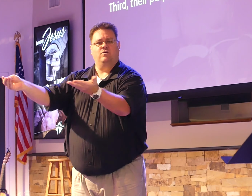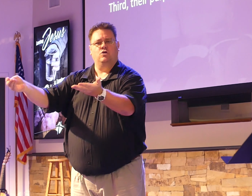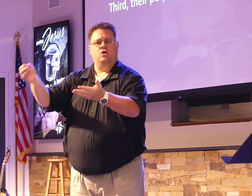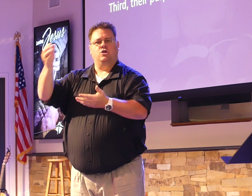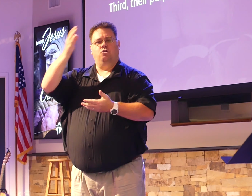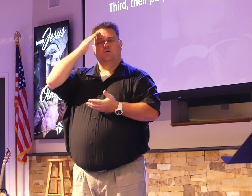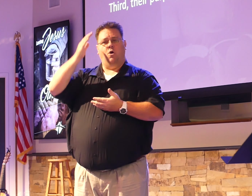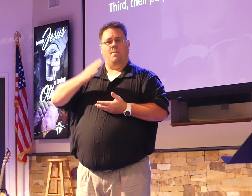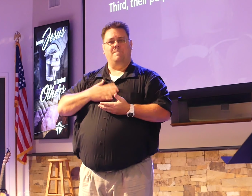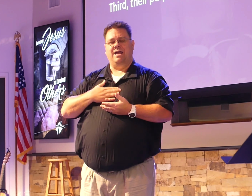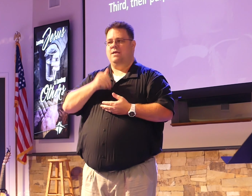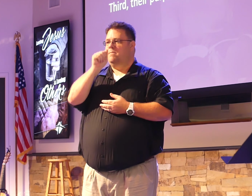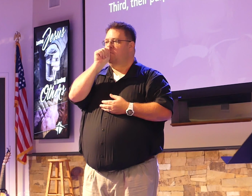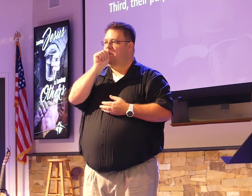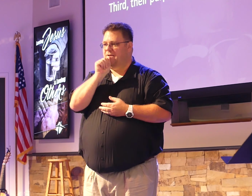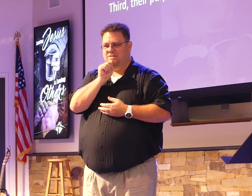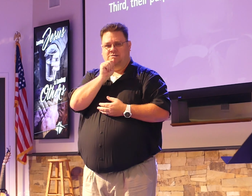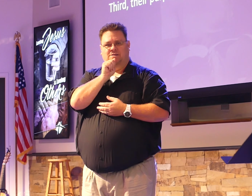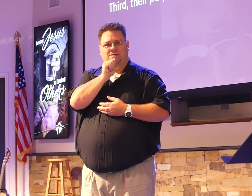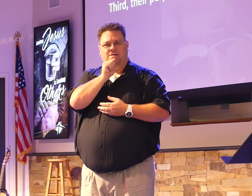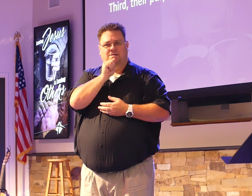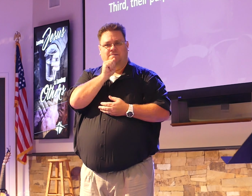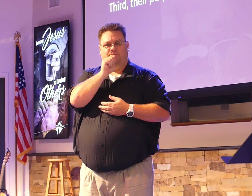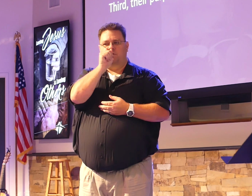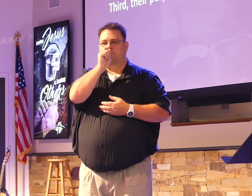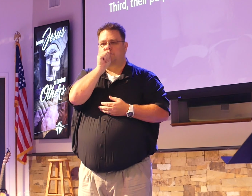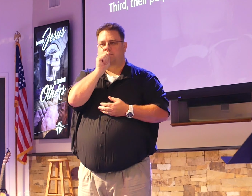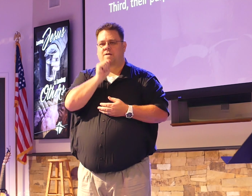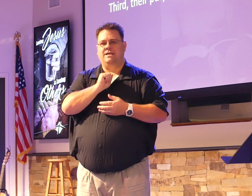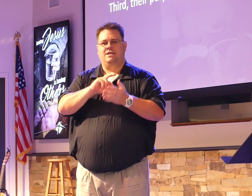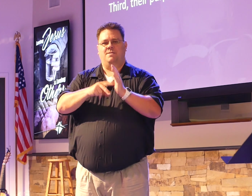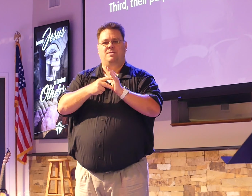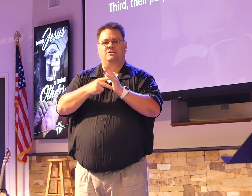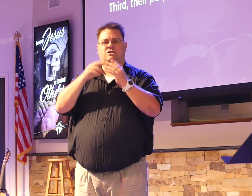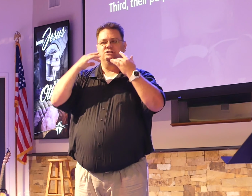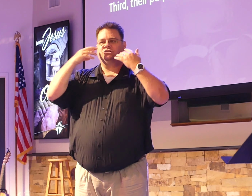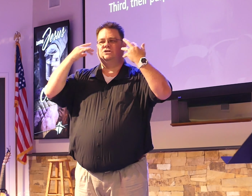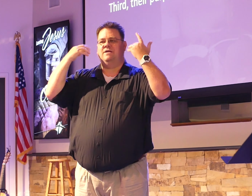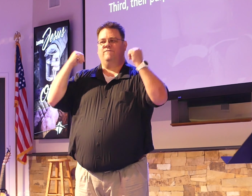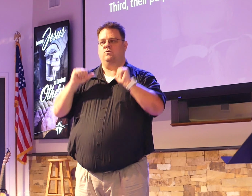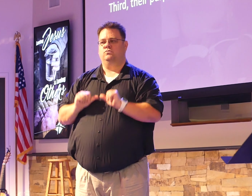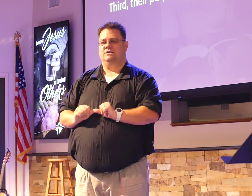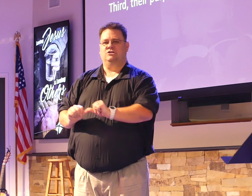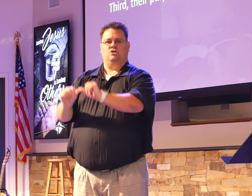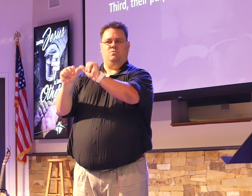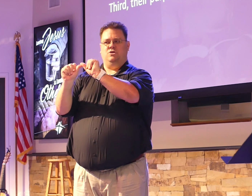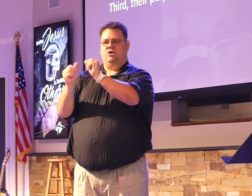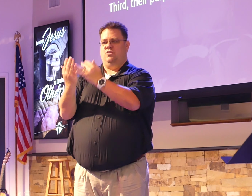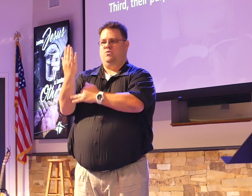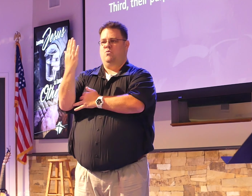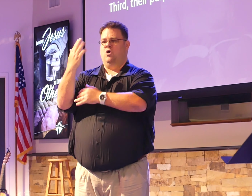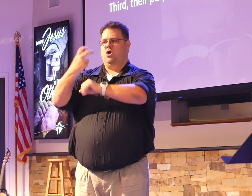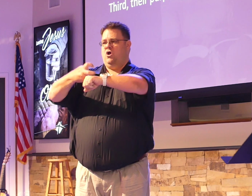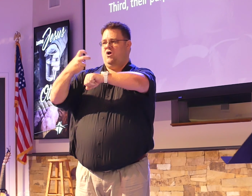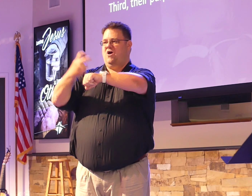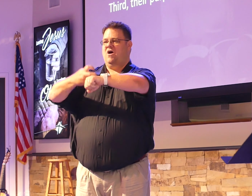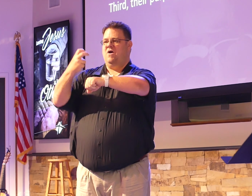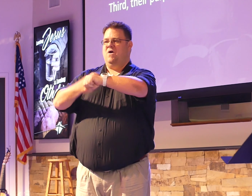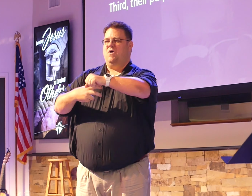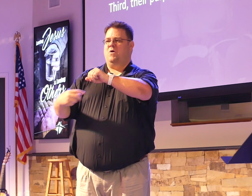my patience. And that word patience means a cheerful endurance through difficulties and persecutions. Which